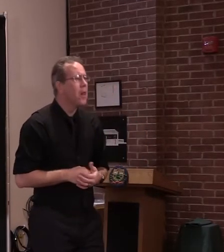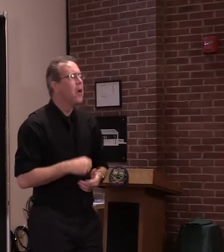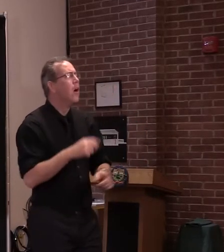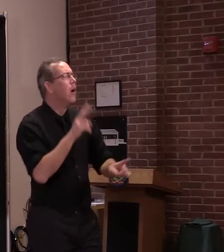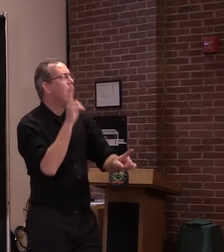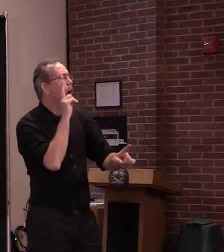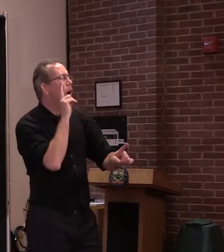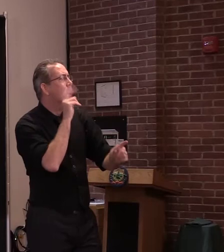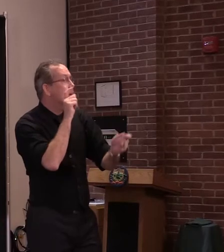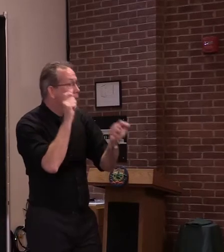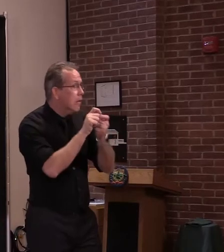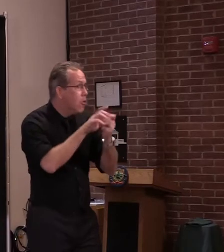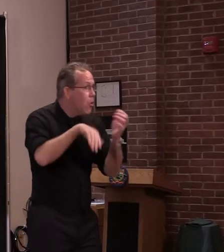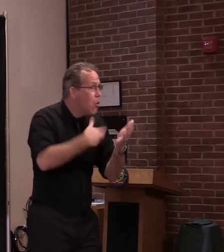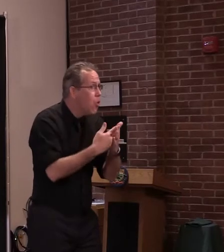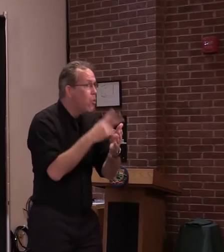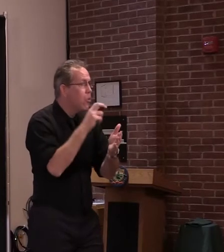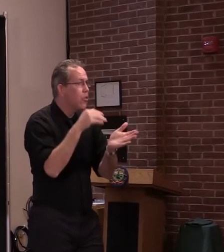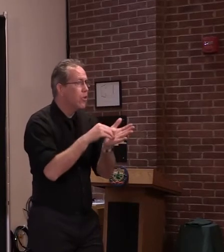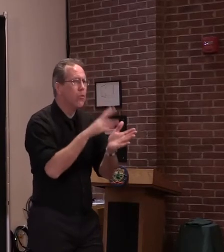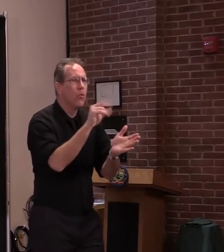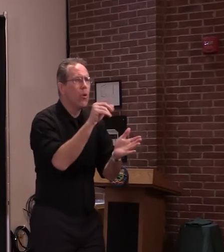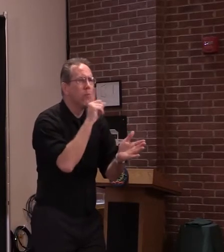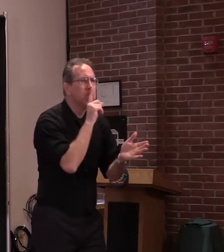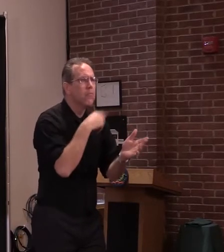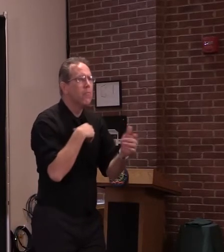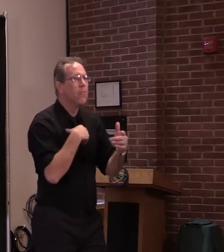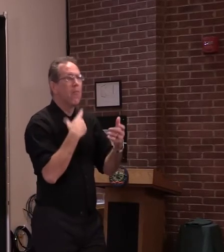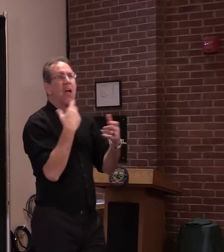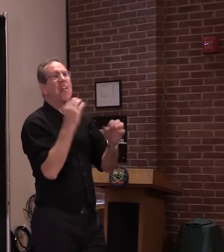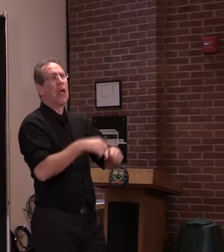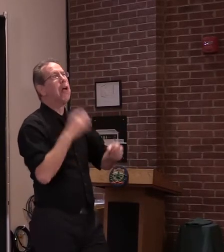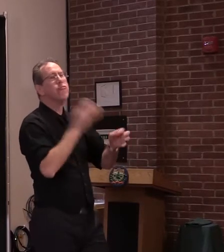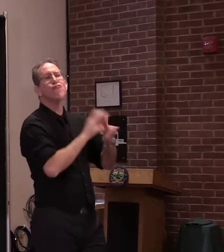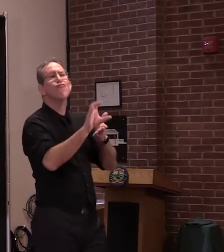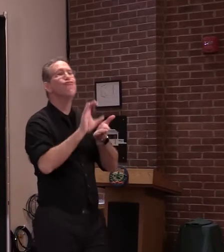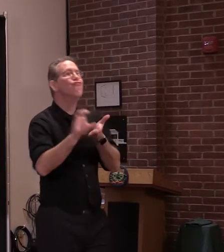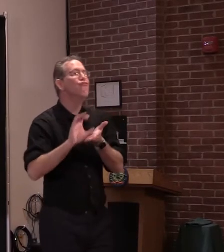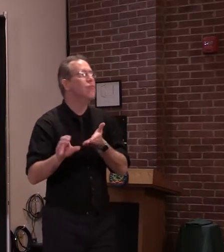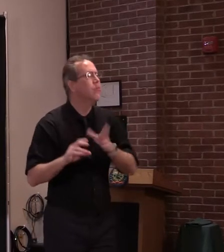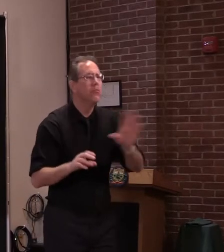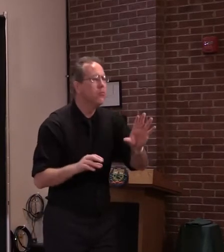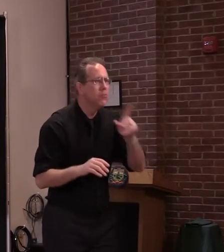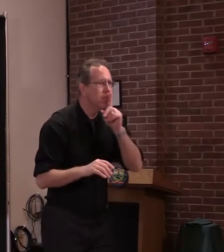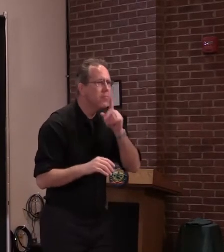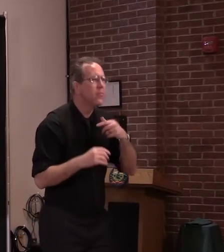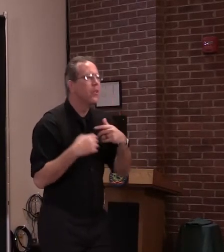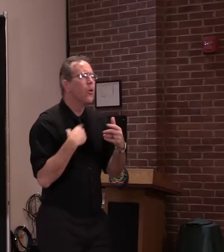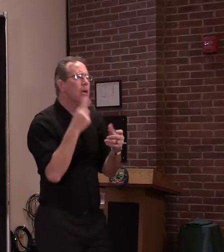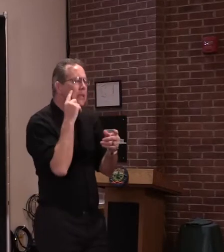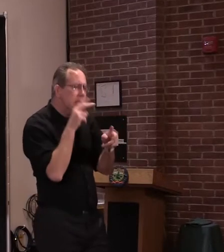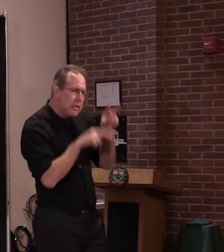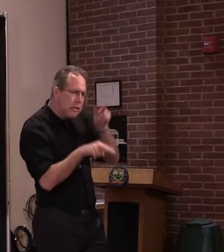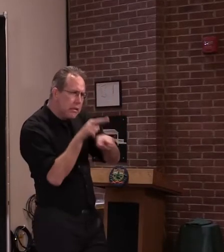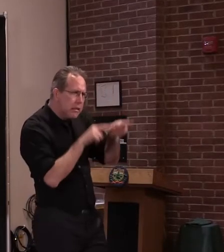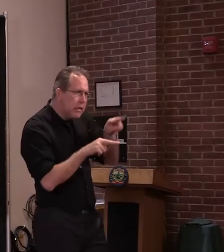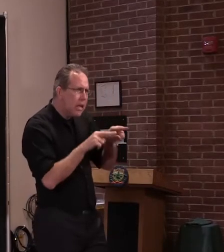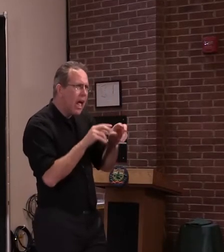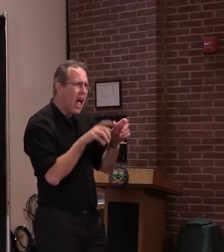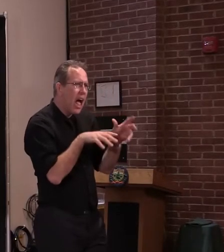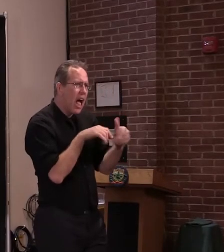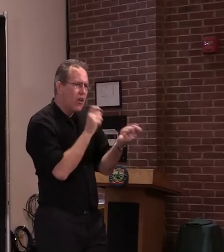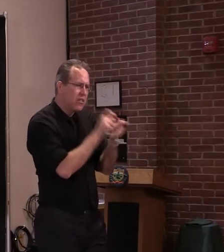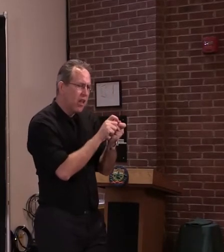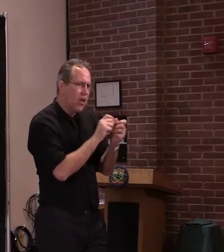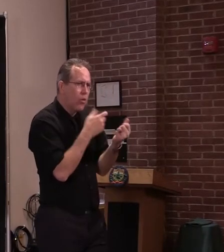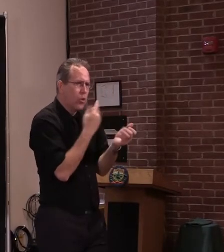in just throwing hundreds of millions of dollars at anything if it's not sustainable and it doesn't fix the structural problems. So,